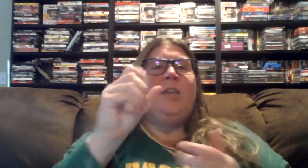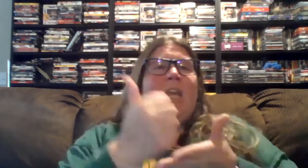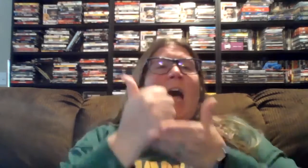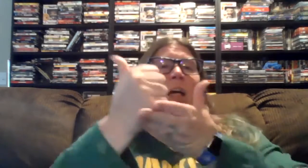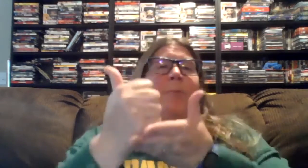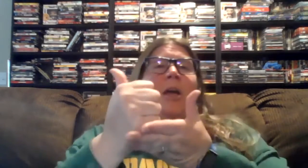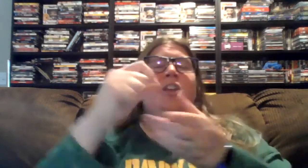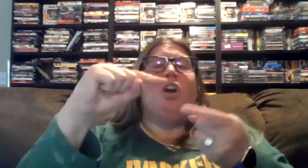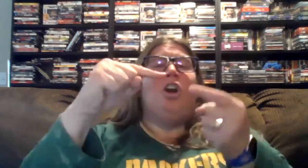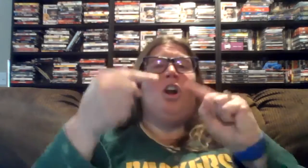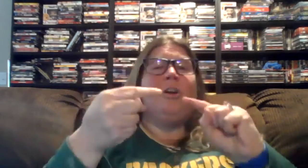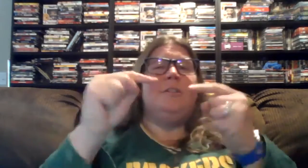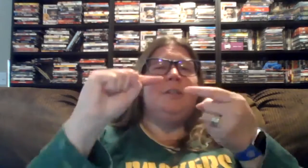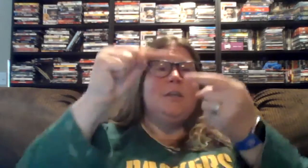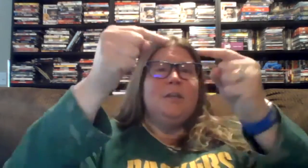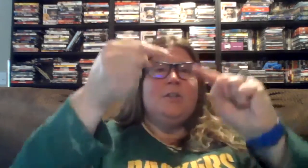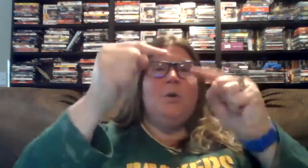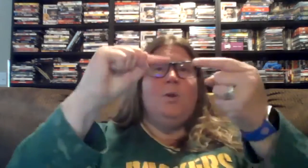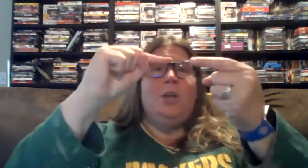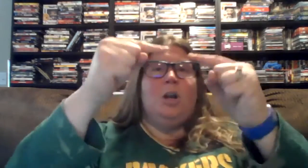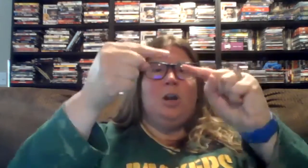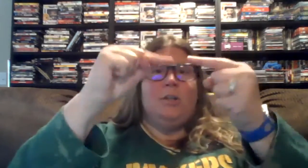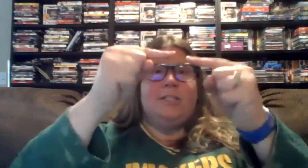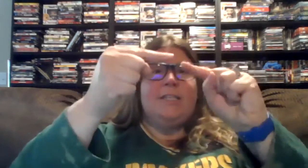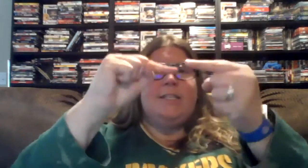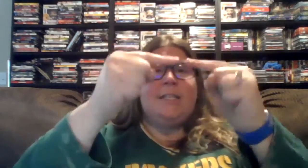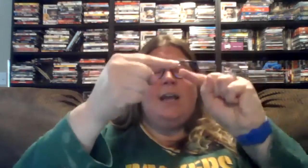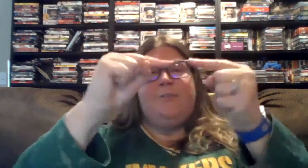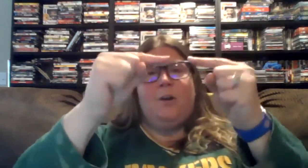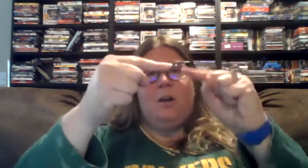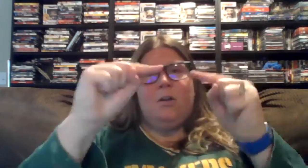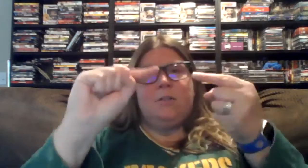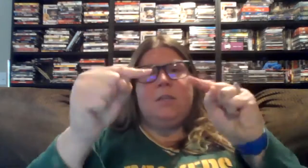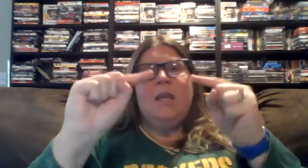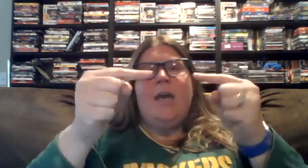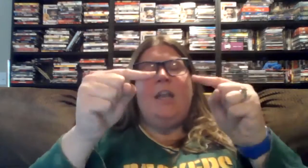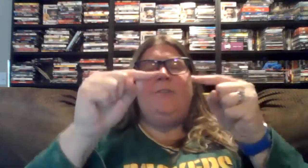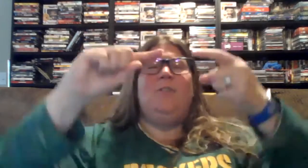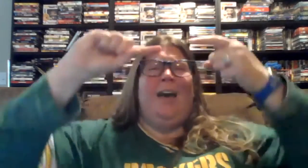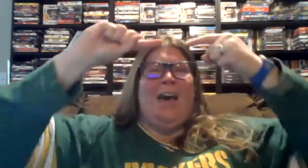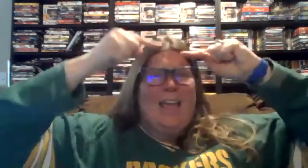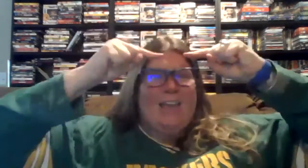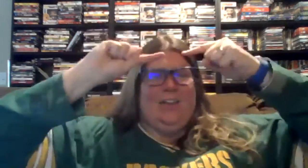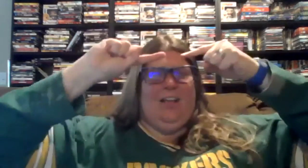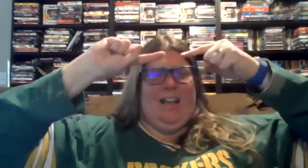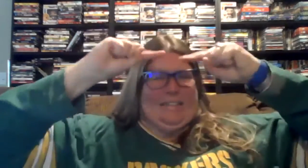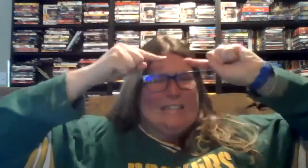need Yeah. help. You're hurt. So you're hurt. This is the sign for hurt. And if you have a headache, you're like,